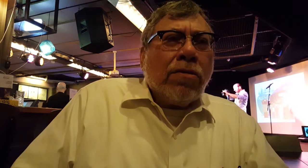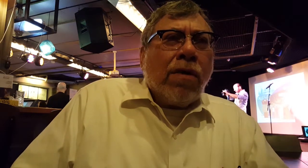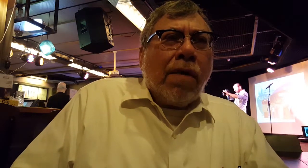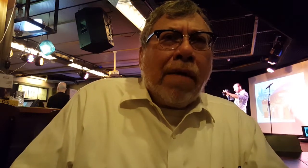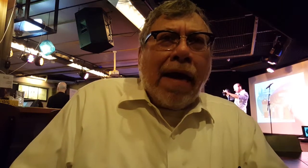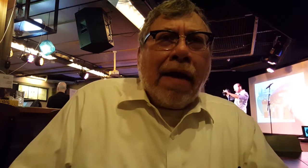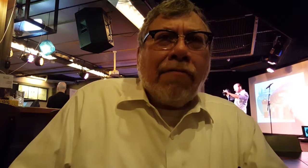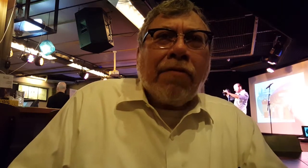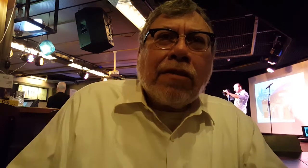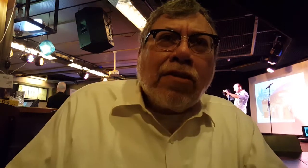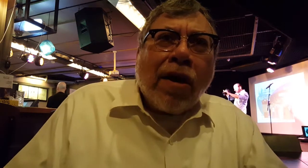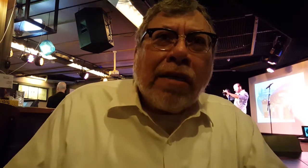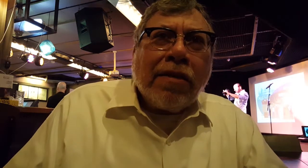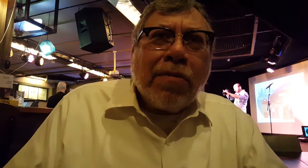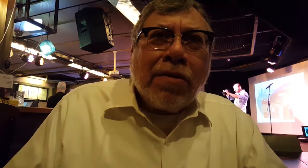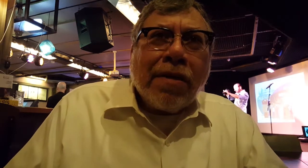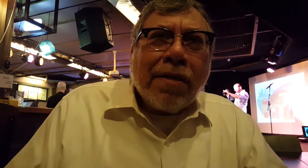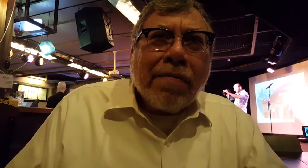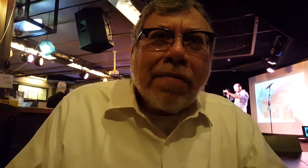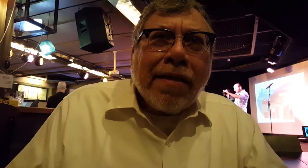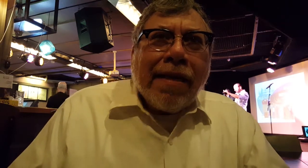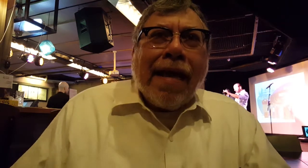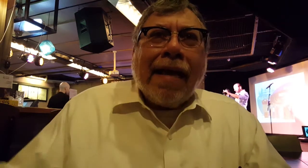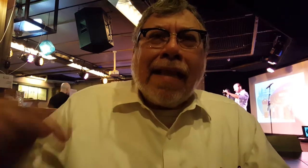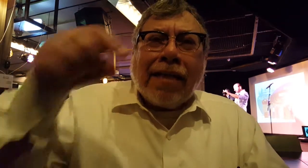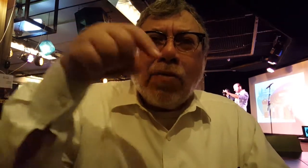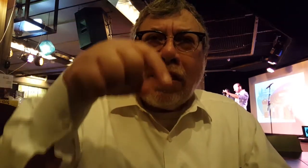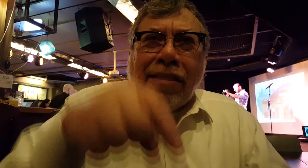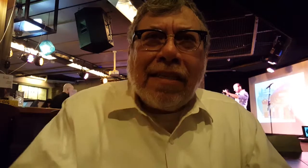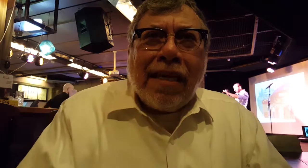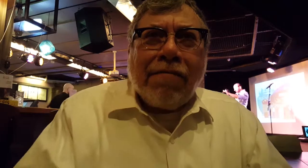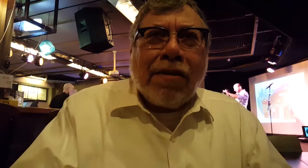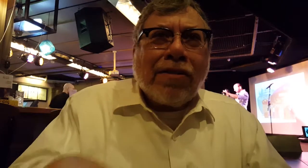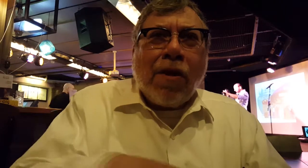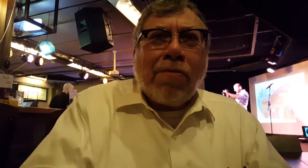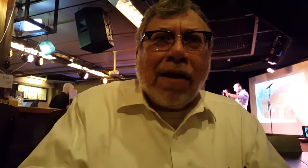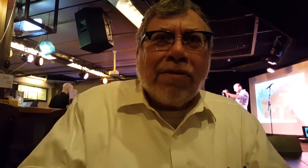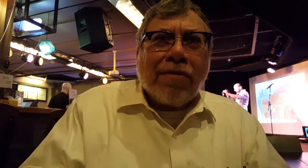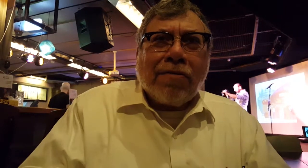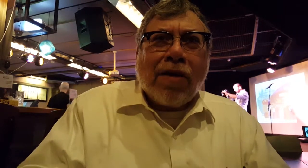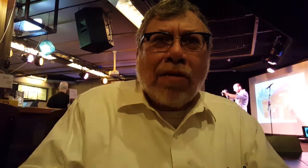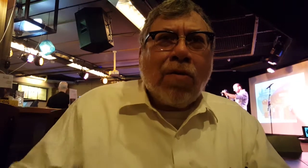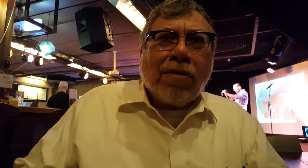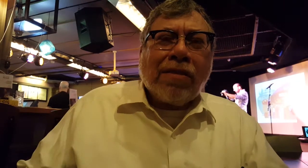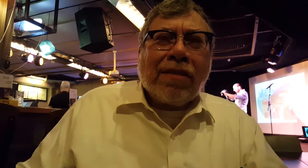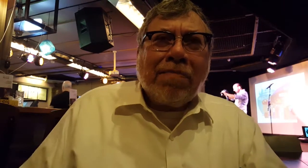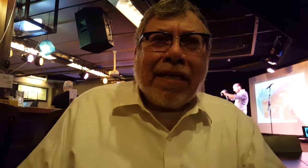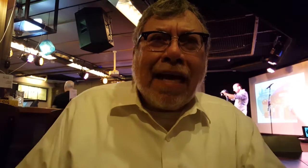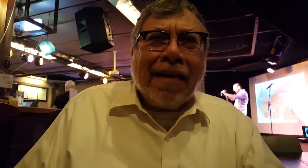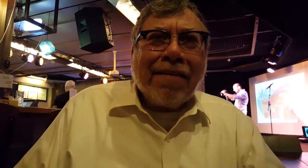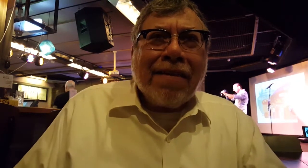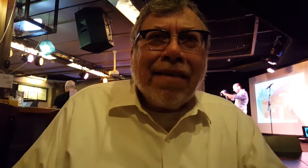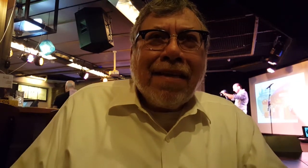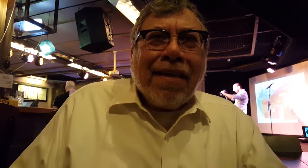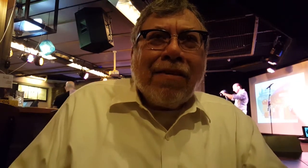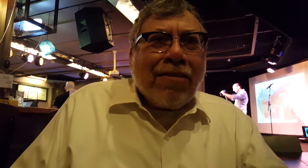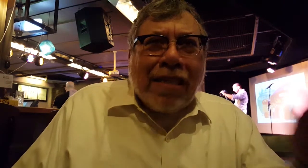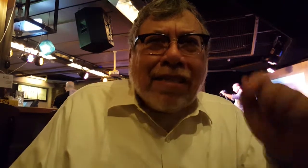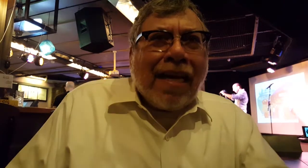on behalf of the signing community. And that's where the seed for this whole project of SignTalk began. She didn't say